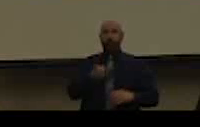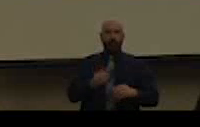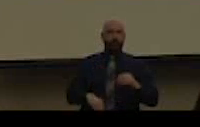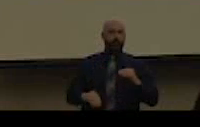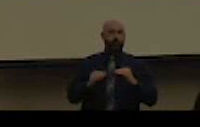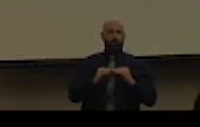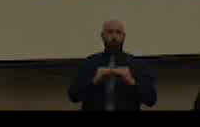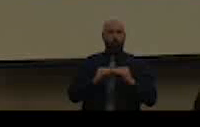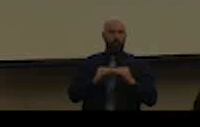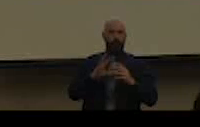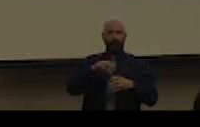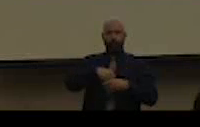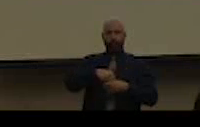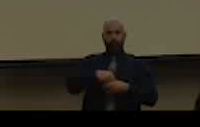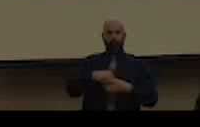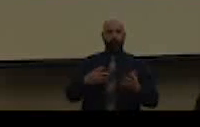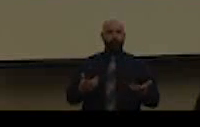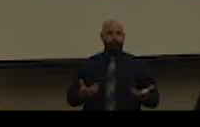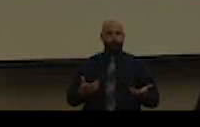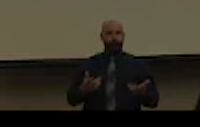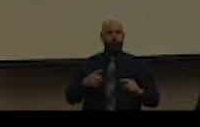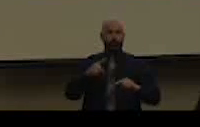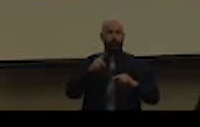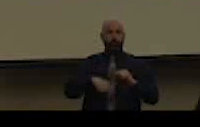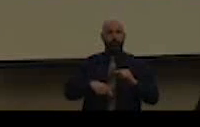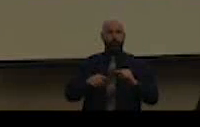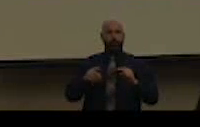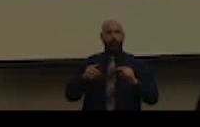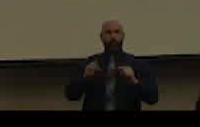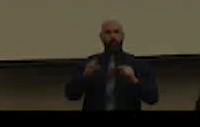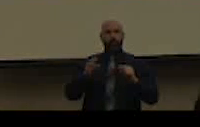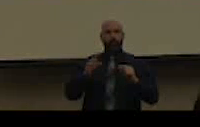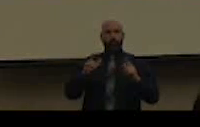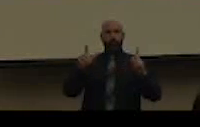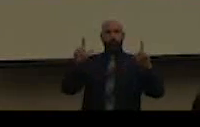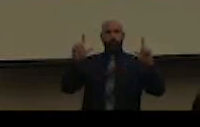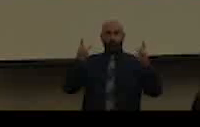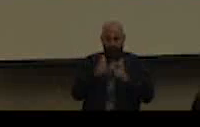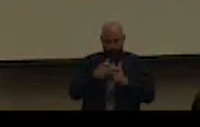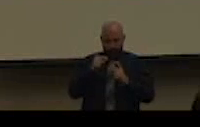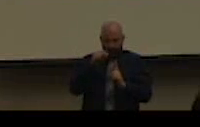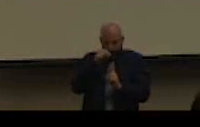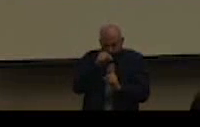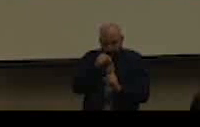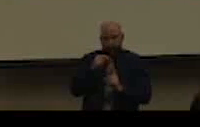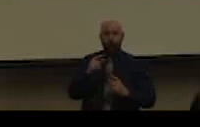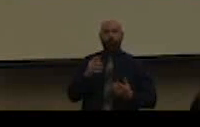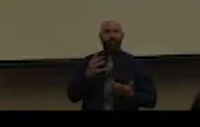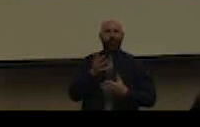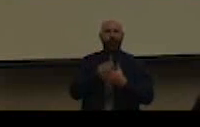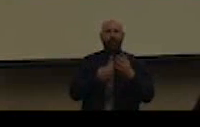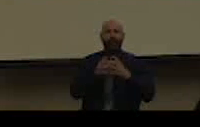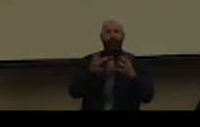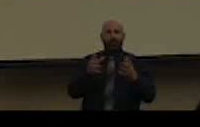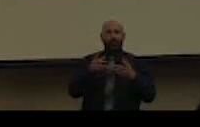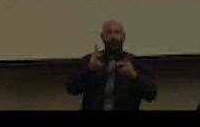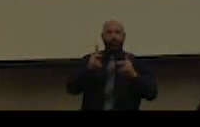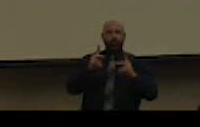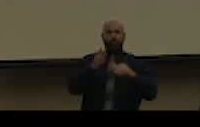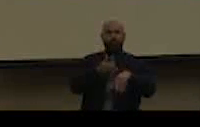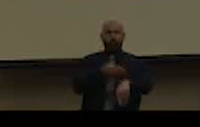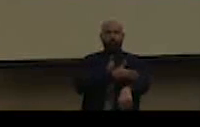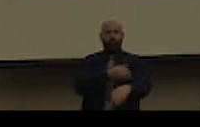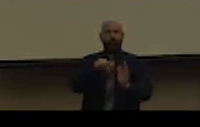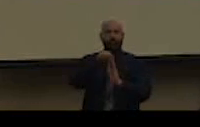I feel that we can't narrow that, because we're missing a lot of opportunities to improve our state in a lot of ways.